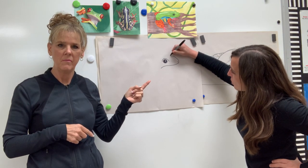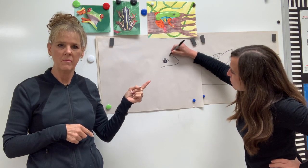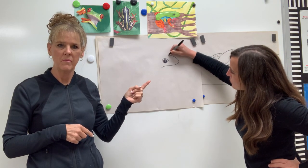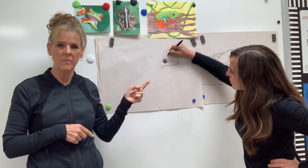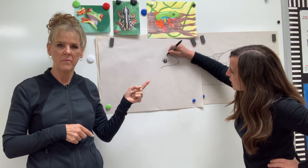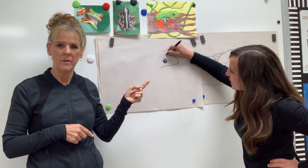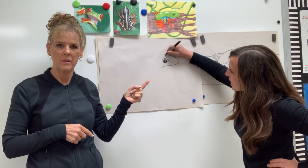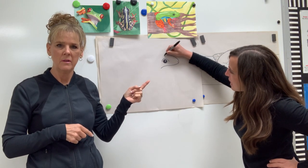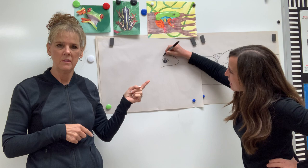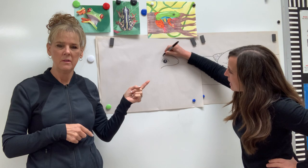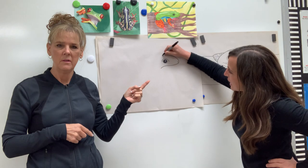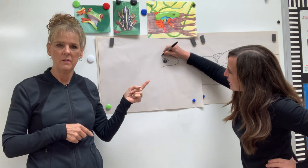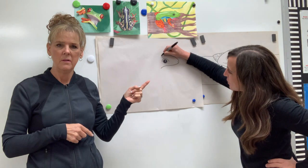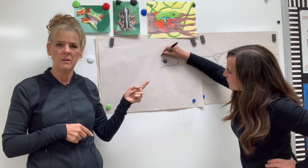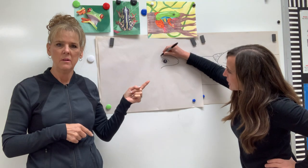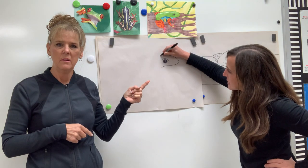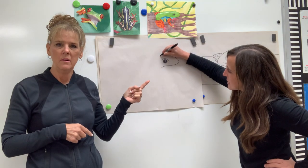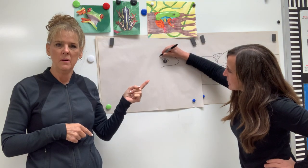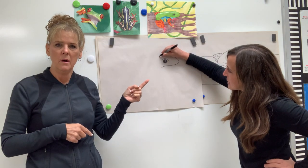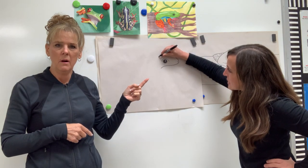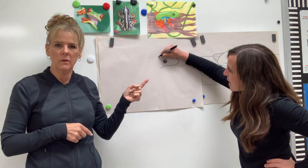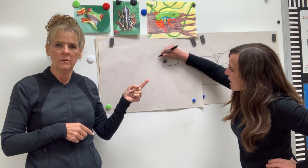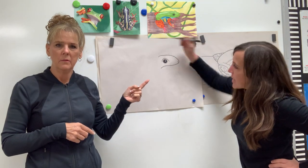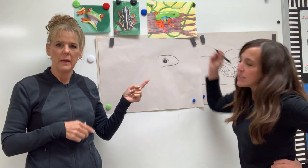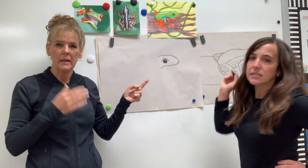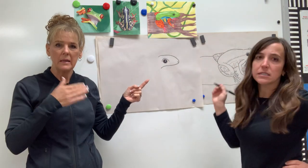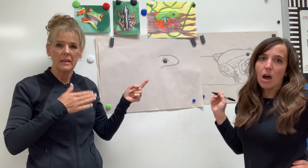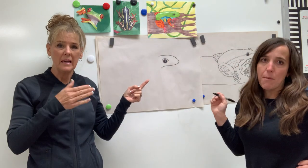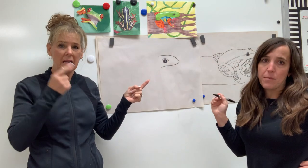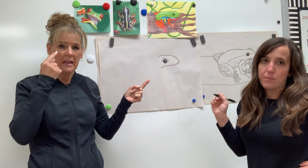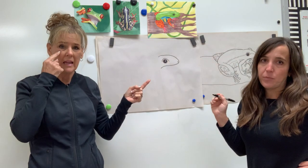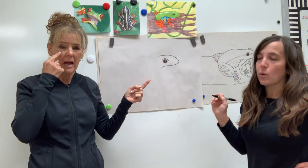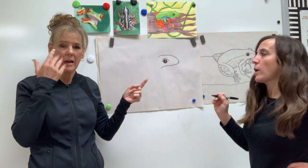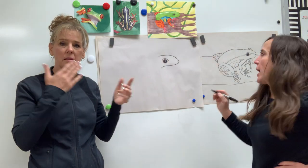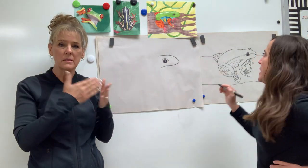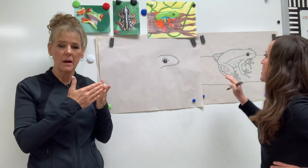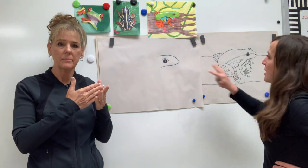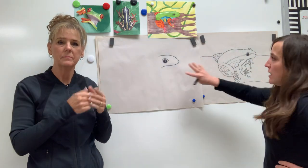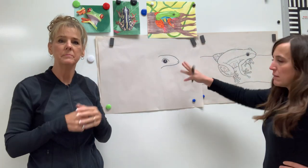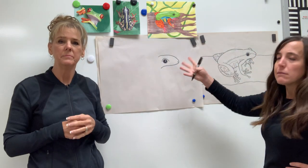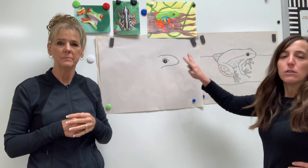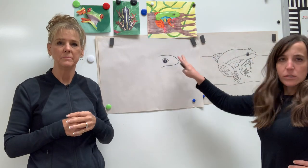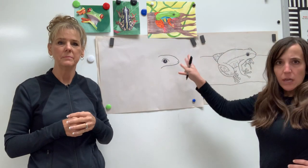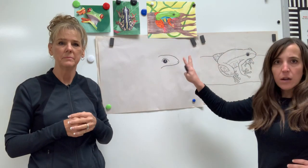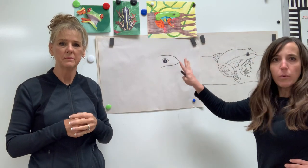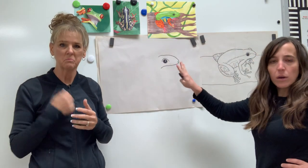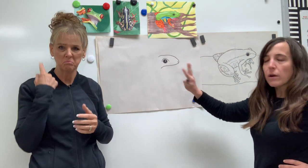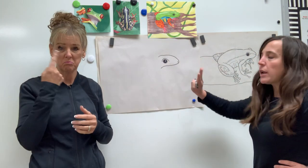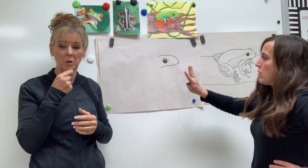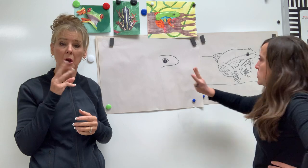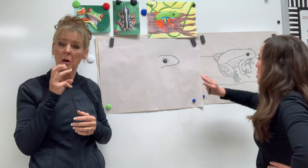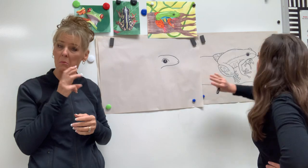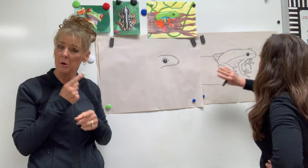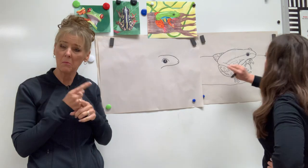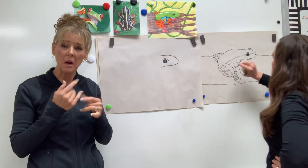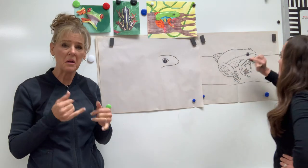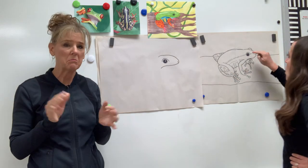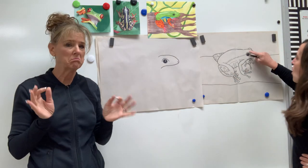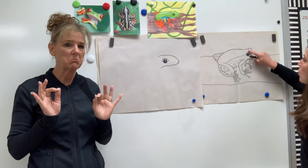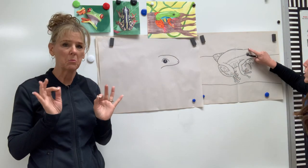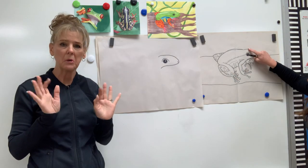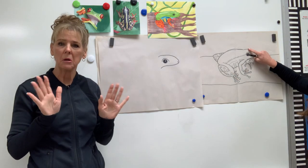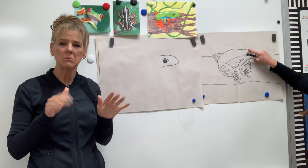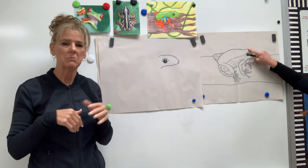go over that eye. When I get to the end of the eye, stop, okay? Looks kind of weird right now, no big